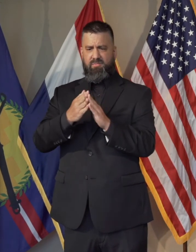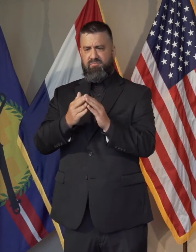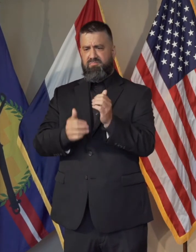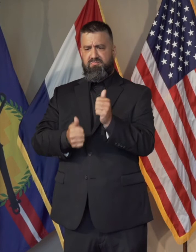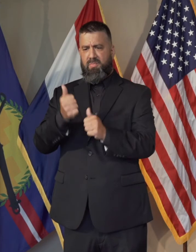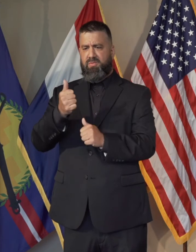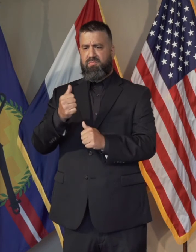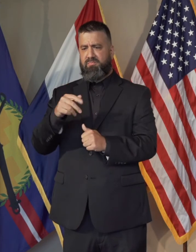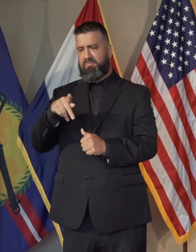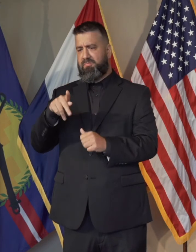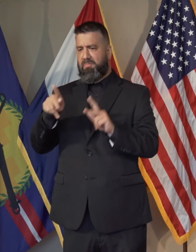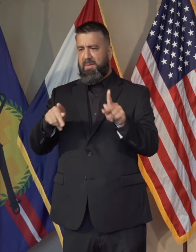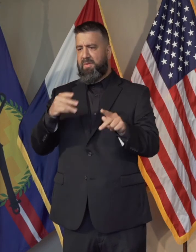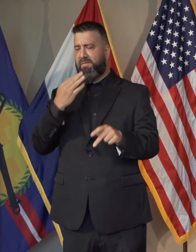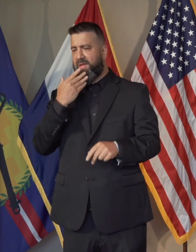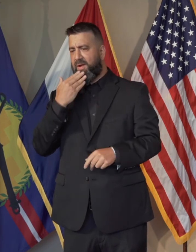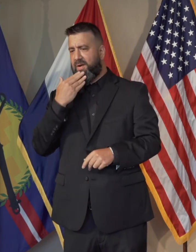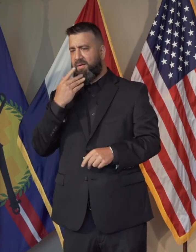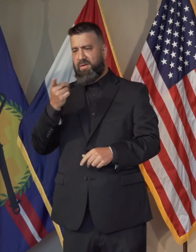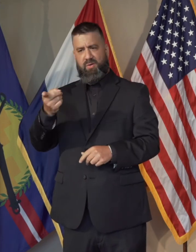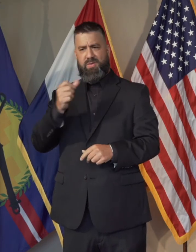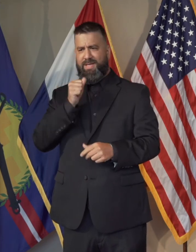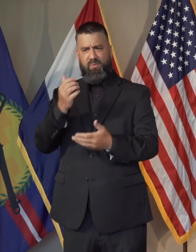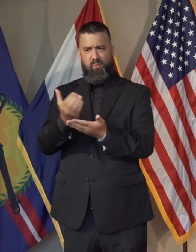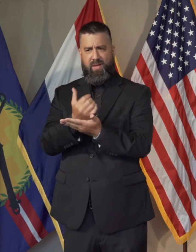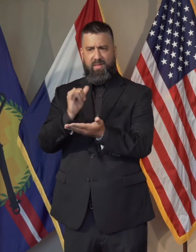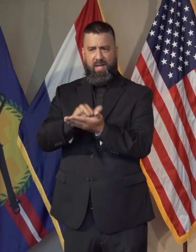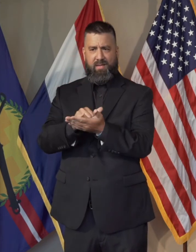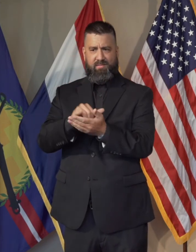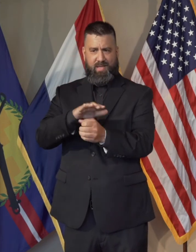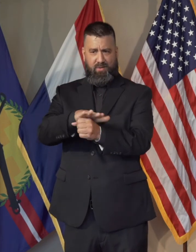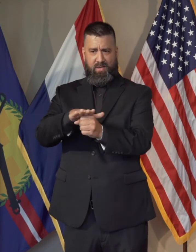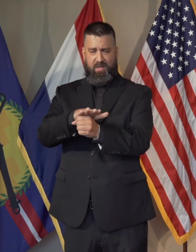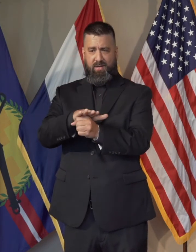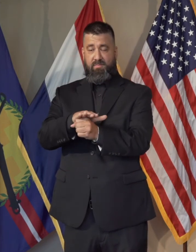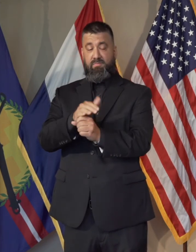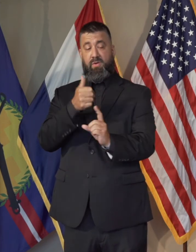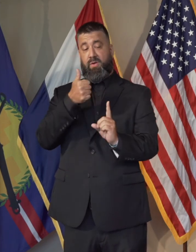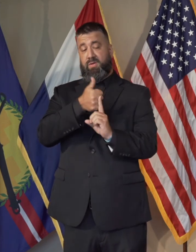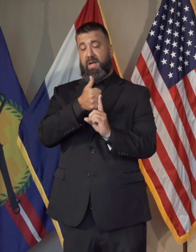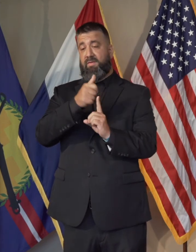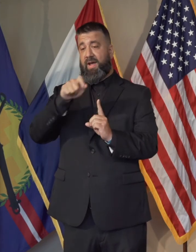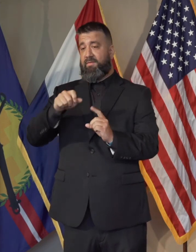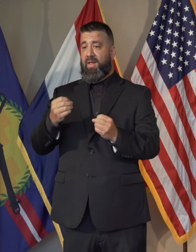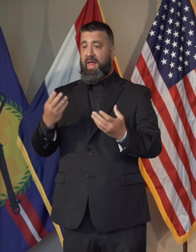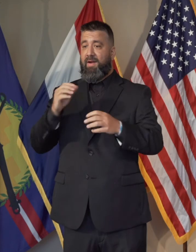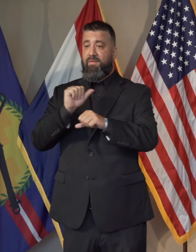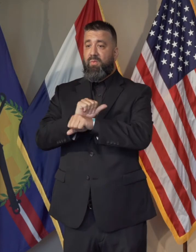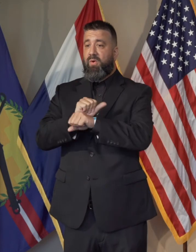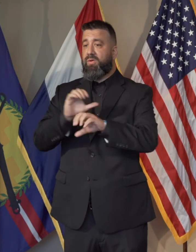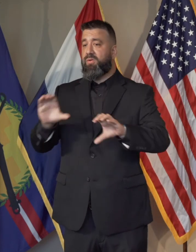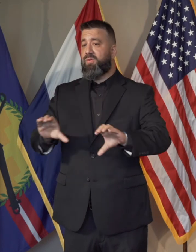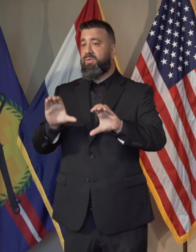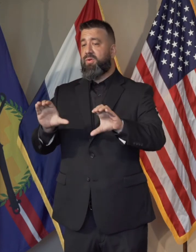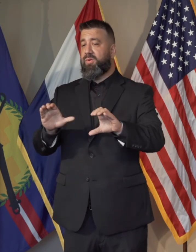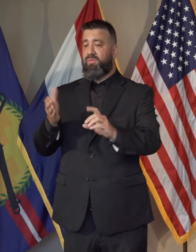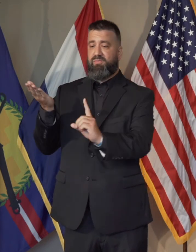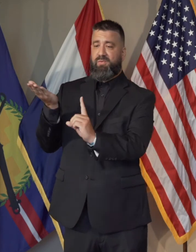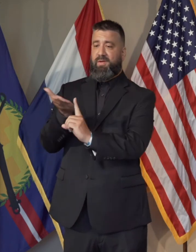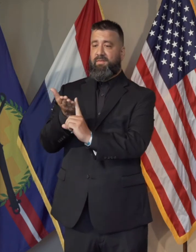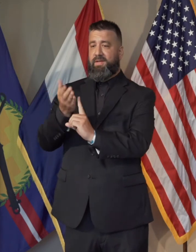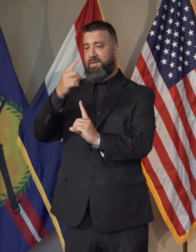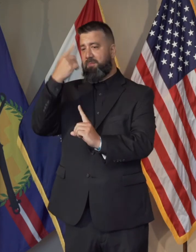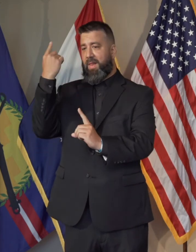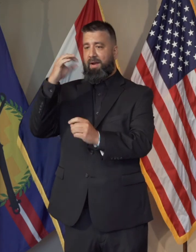those townships. And my question for you is, do you have some work to do to convince black voters and black people in St.